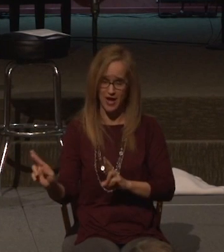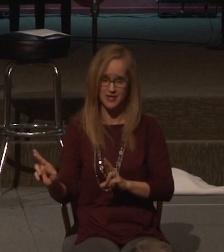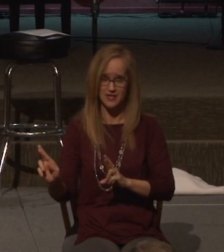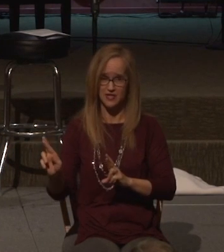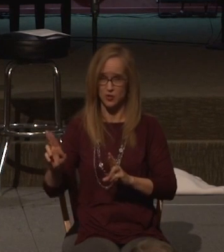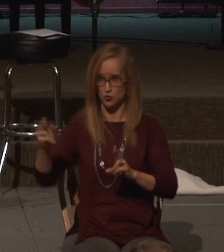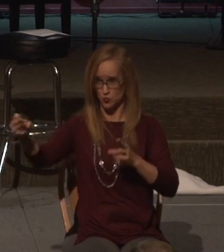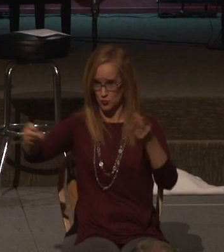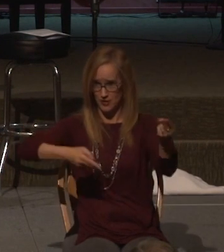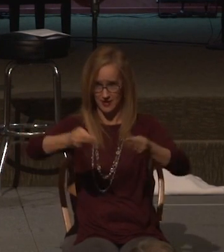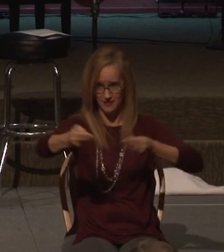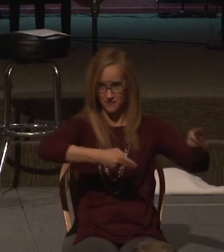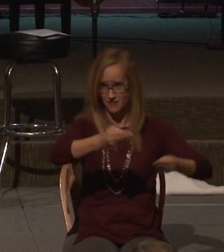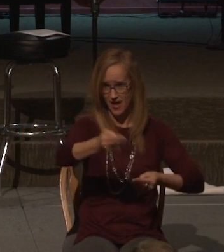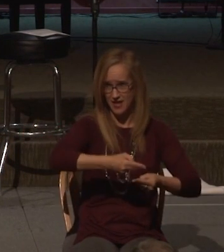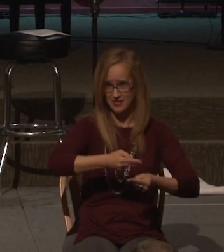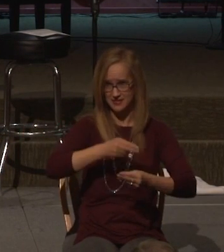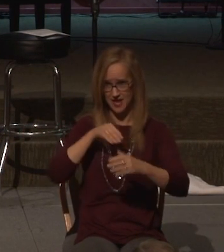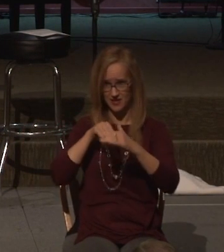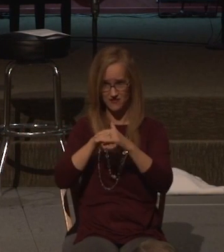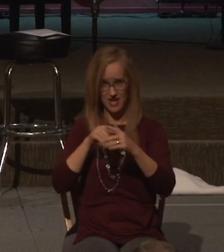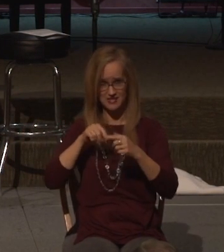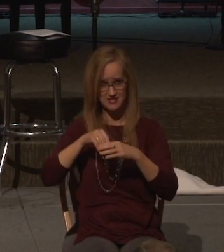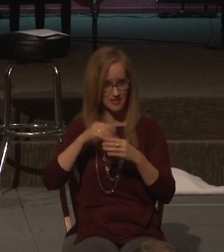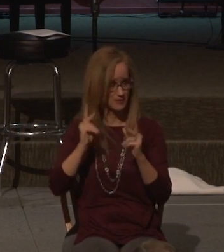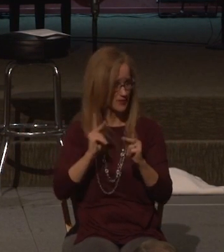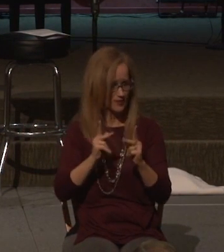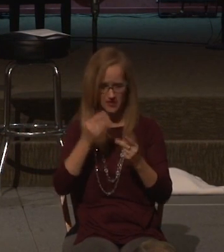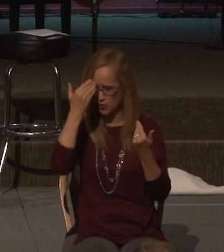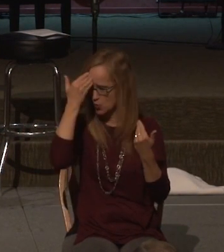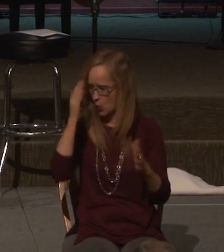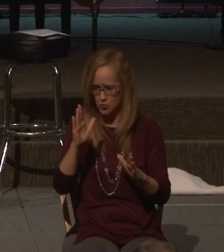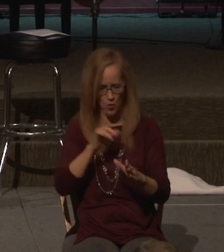invitations and investment to those who do not know the Lord?